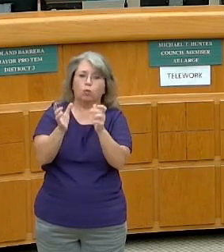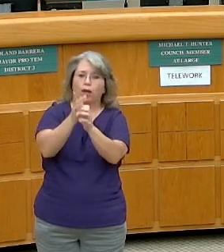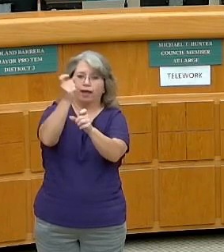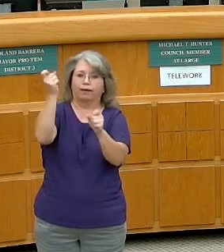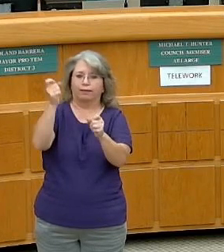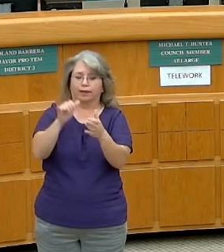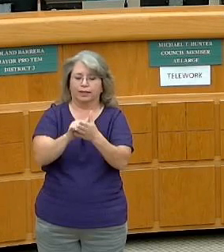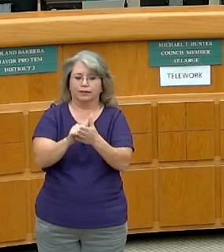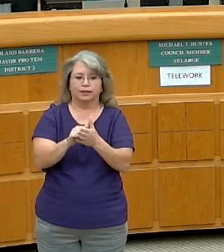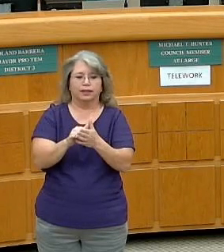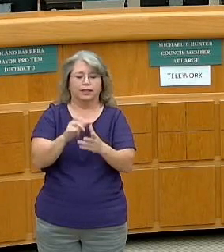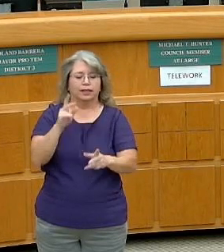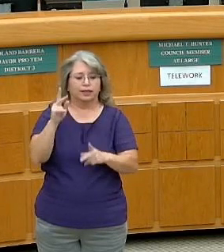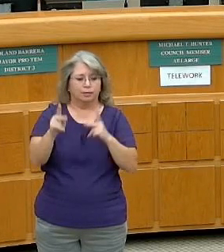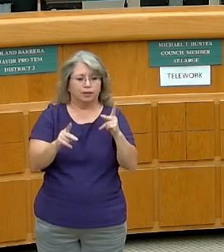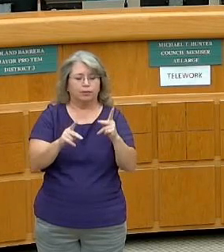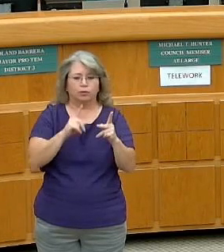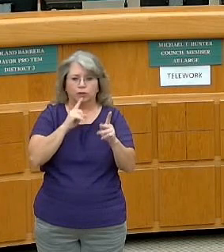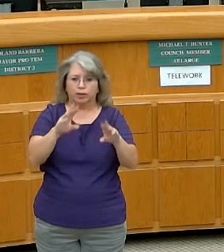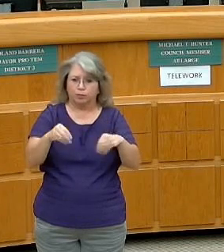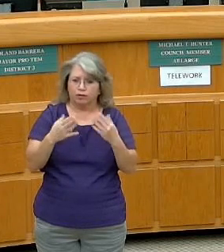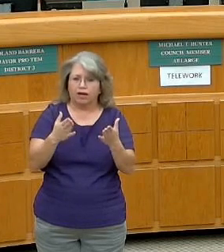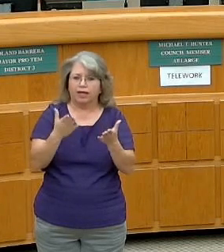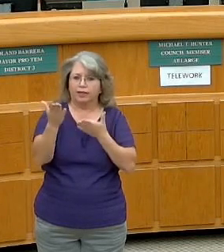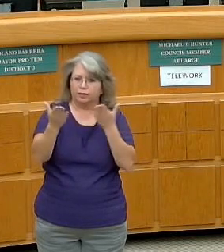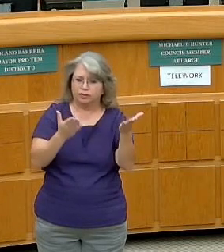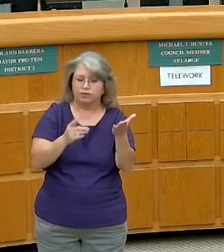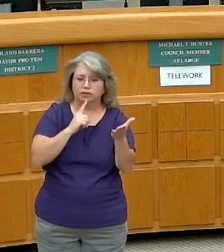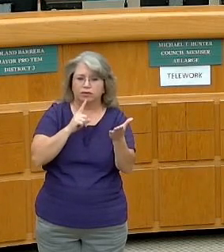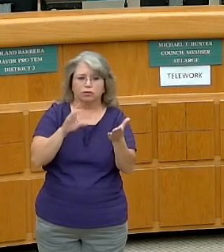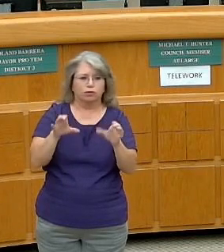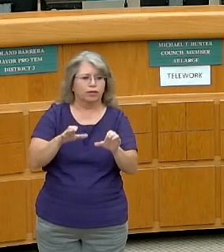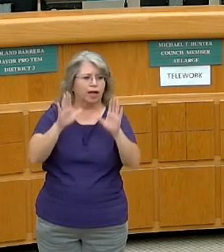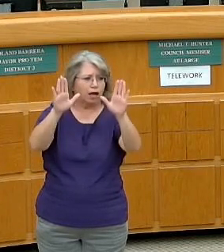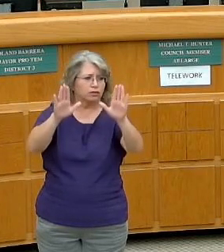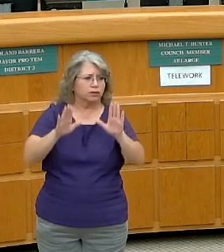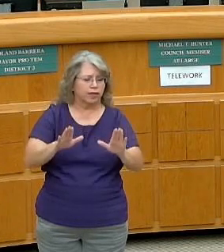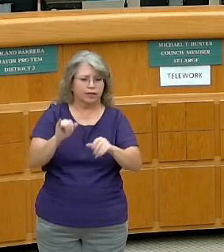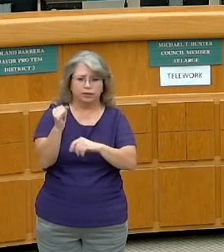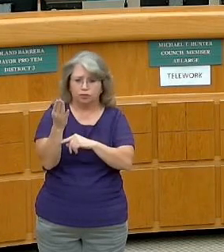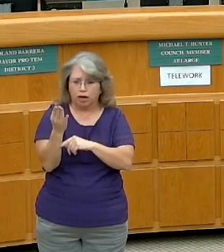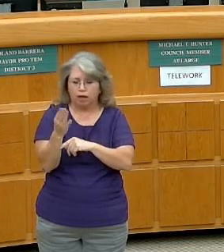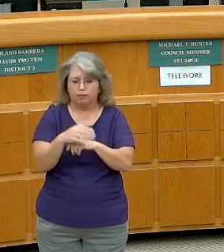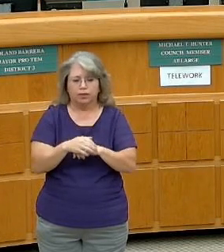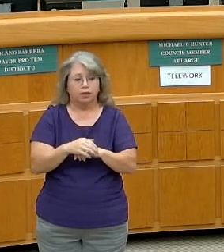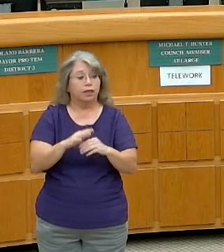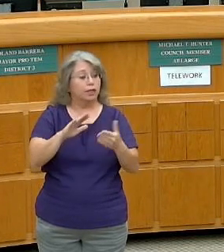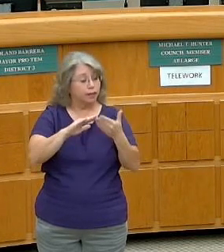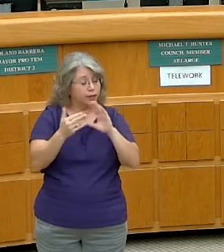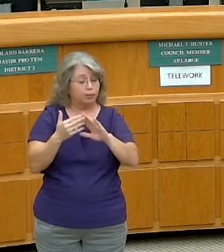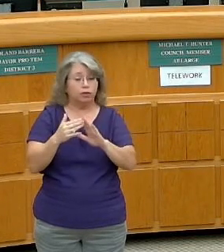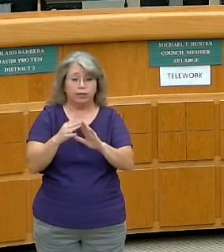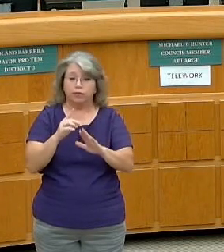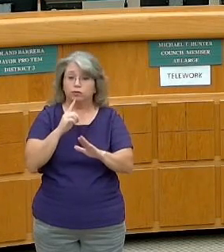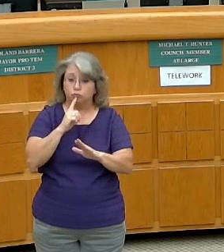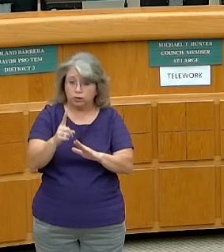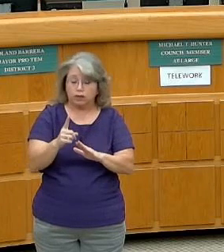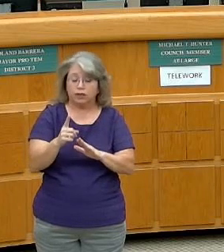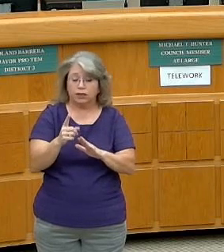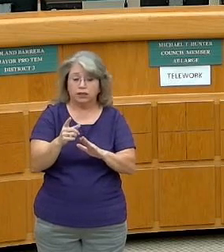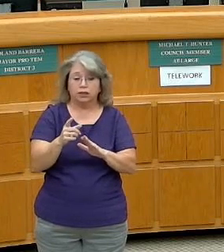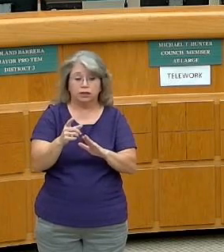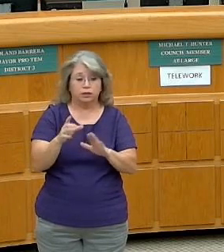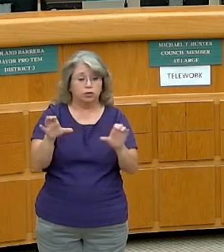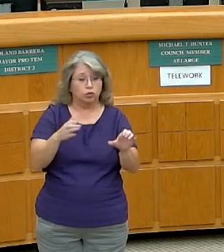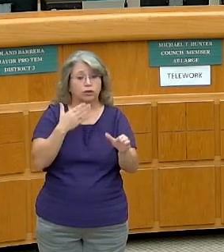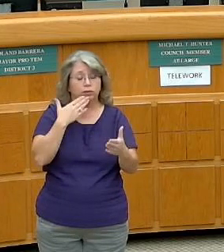are in the trenches providing the service are doing an outstanding job. And the community is really rallying. And I'm